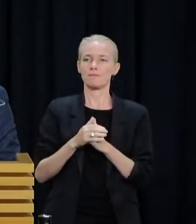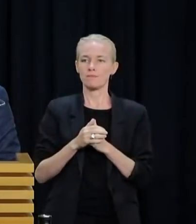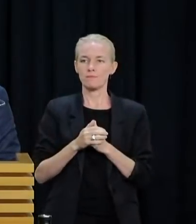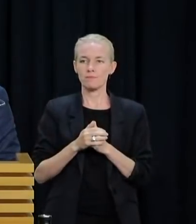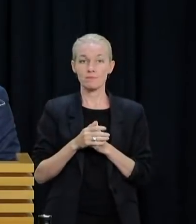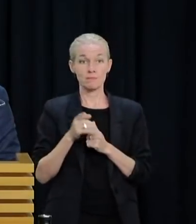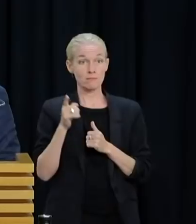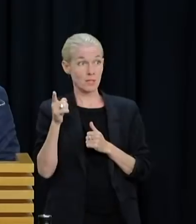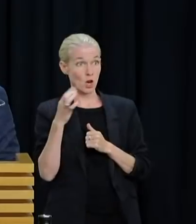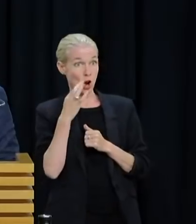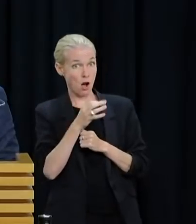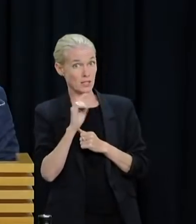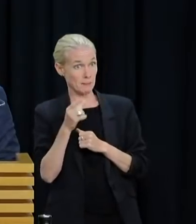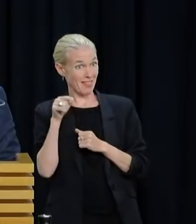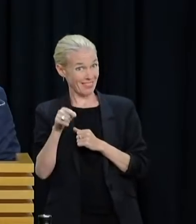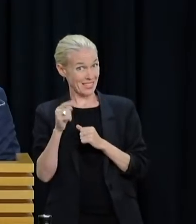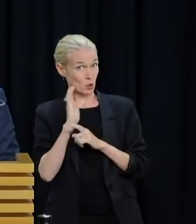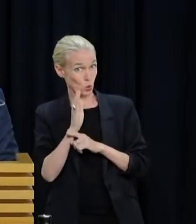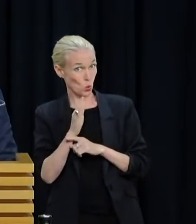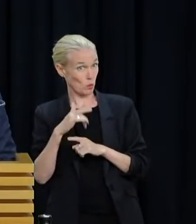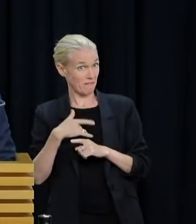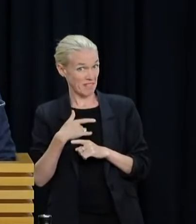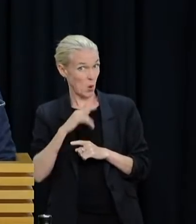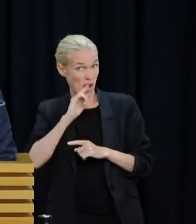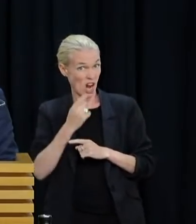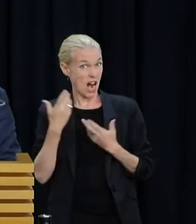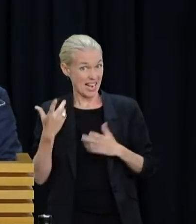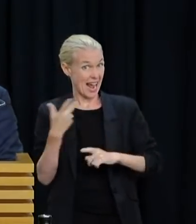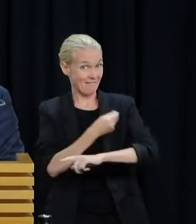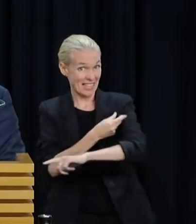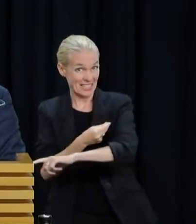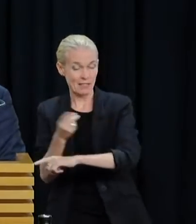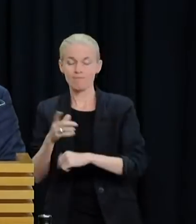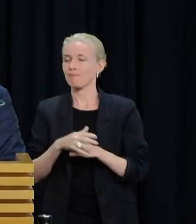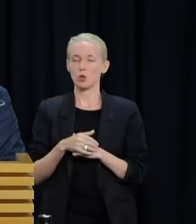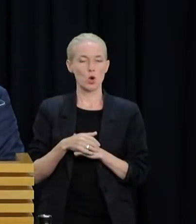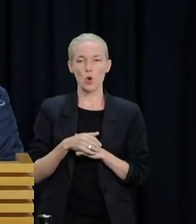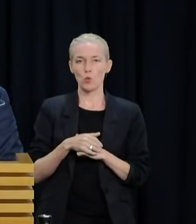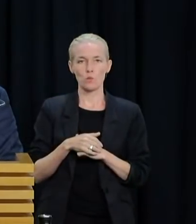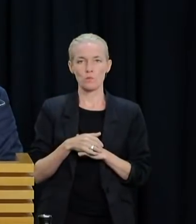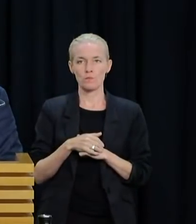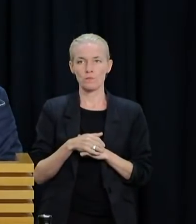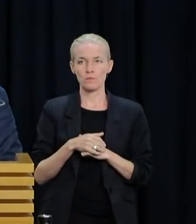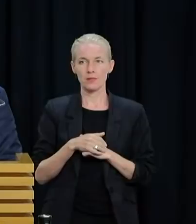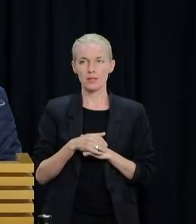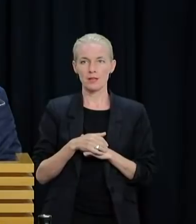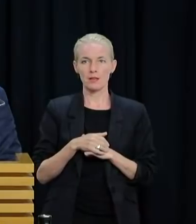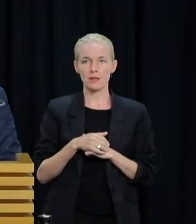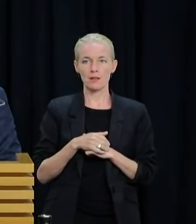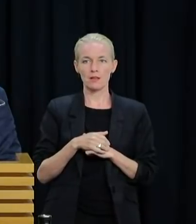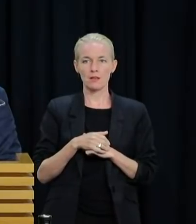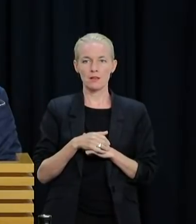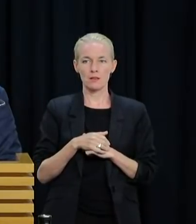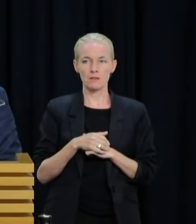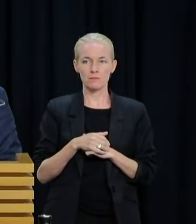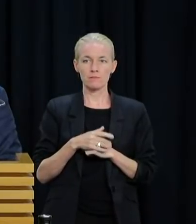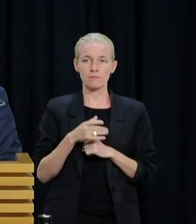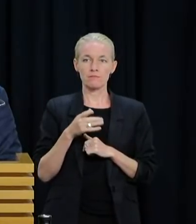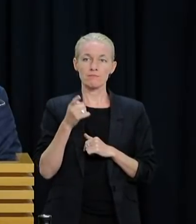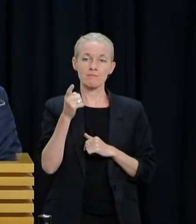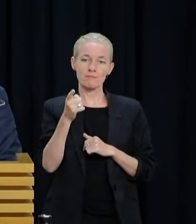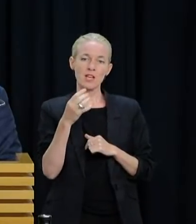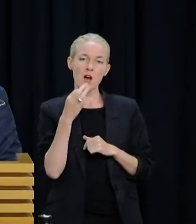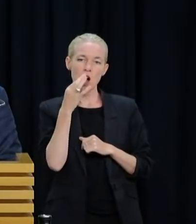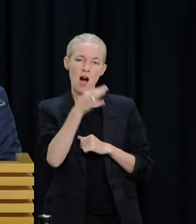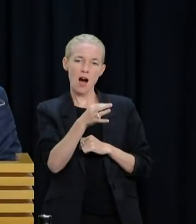vaccination criteria in the strategy? No. With 225,000 vaccines available by the end of March, who's